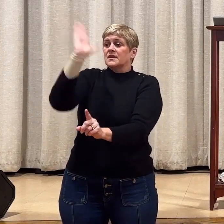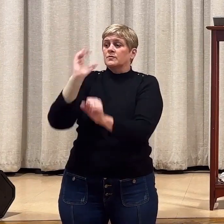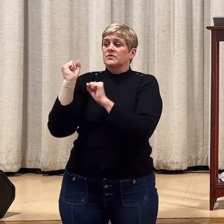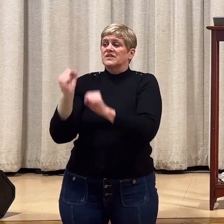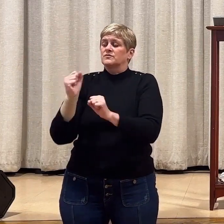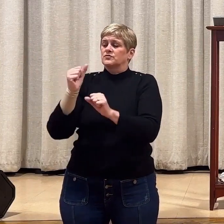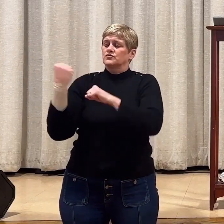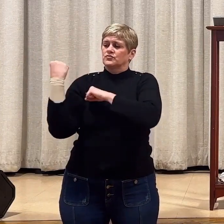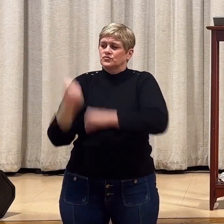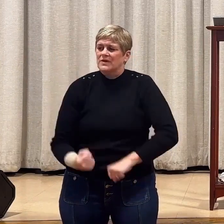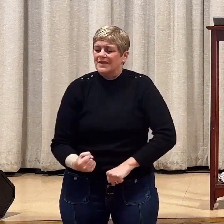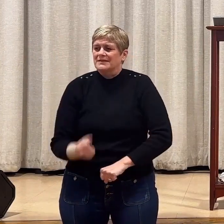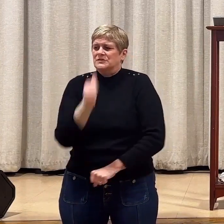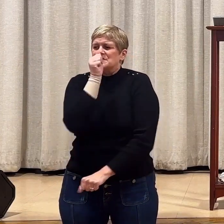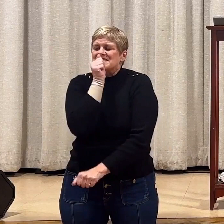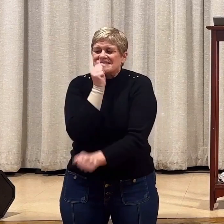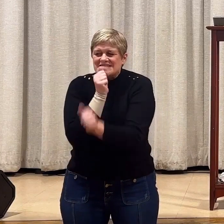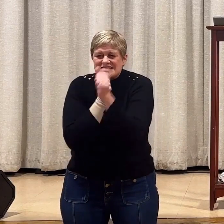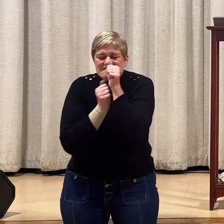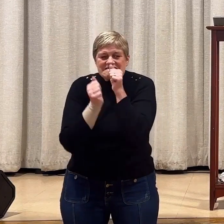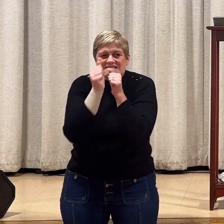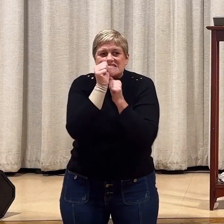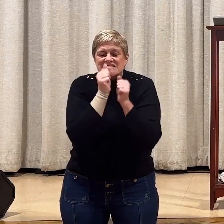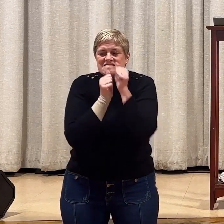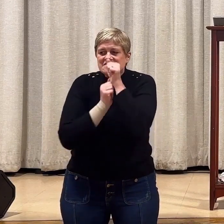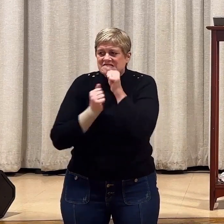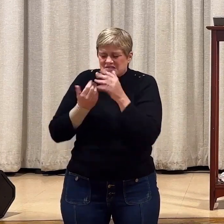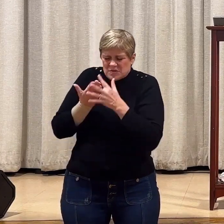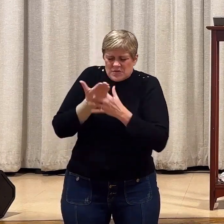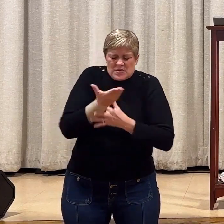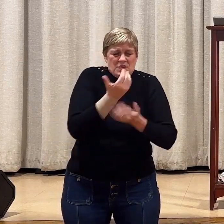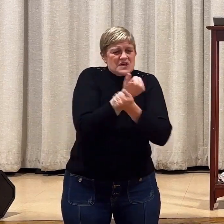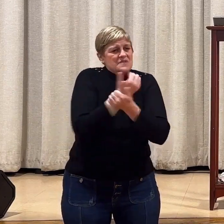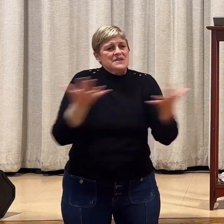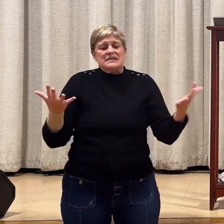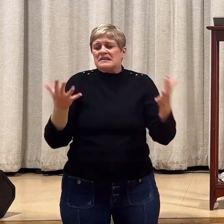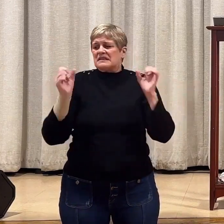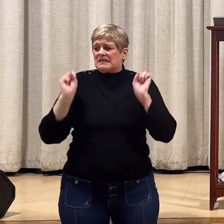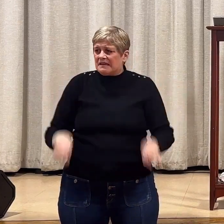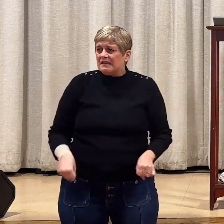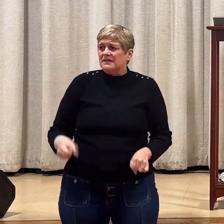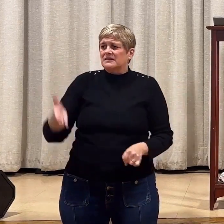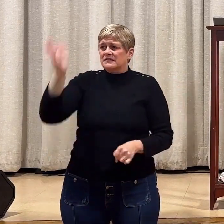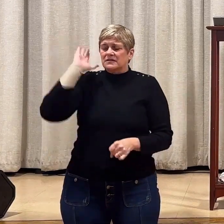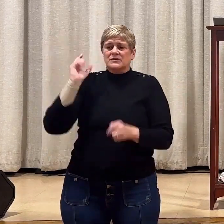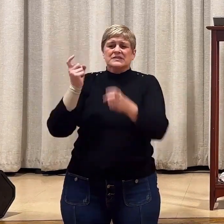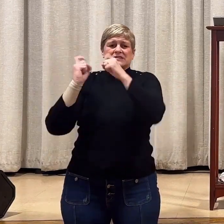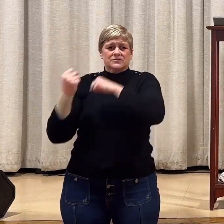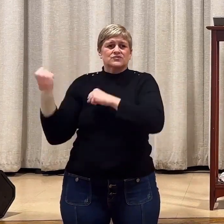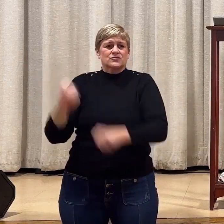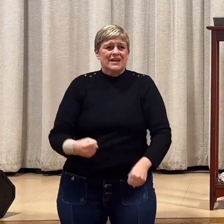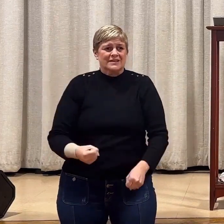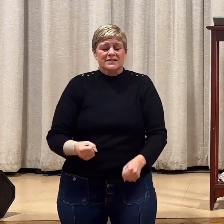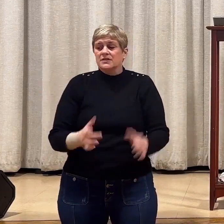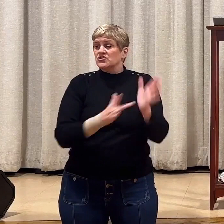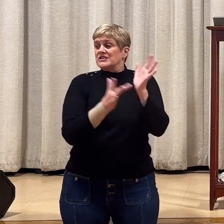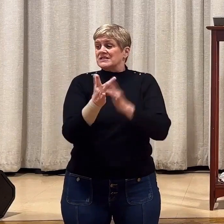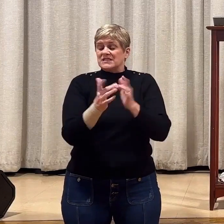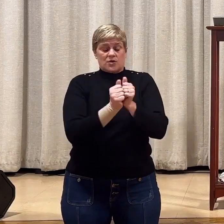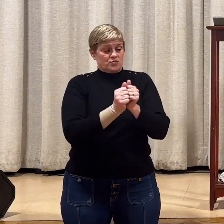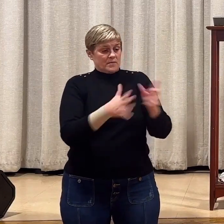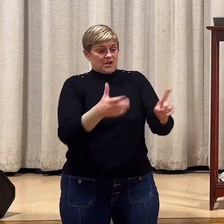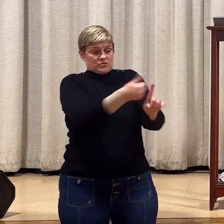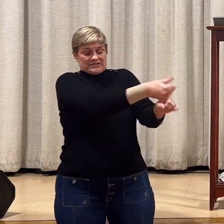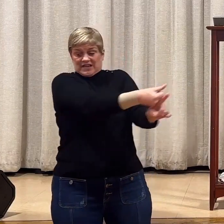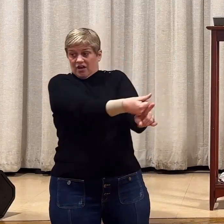to endure with patience and long-suffering everything that you go through. Jesus said, with man, it is